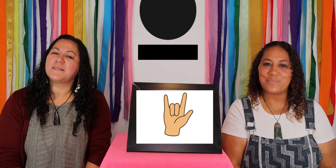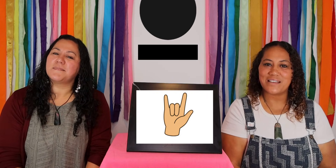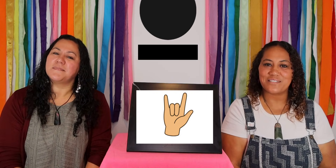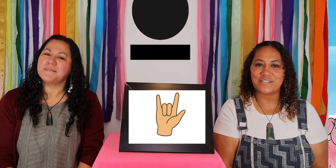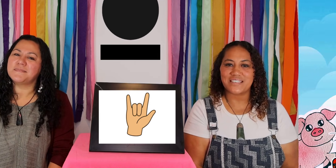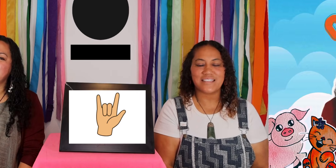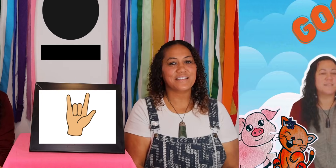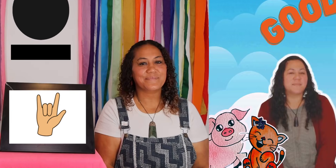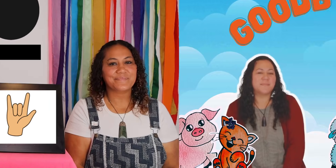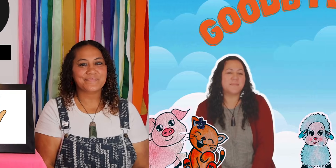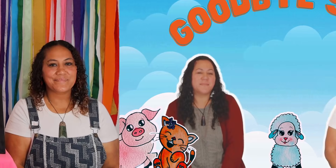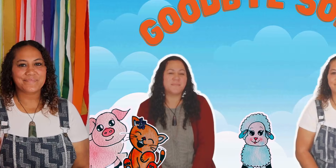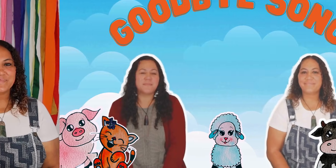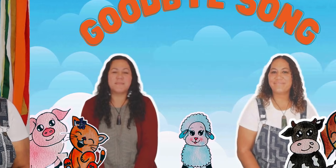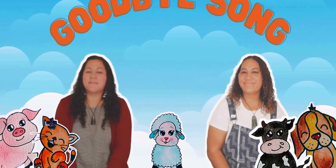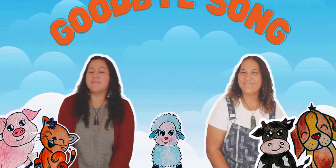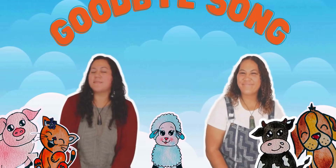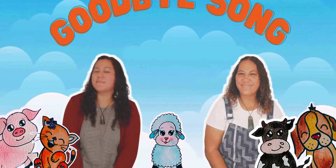sing our goodbye song together?